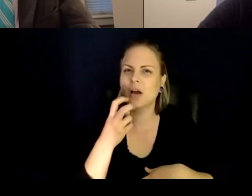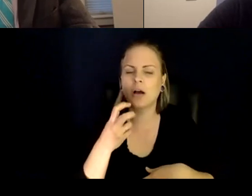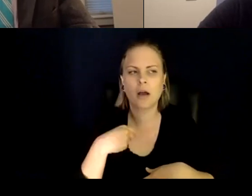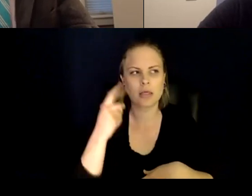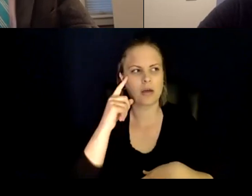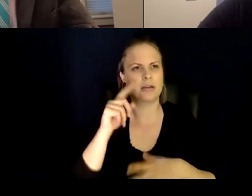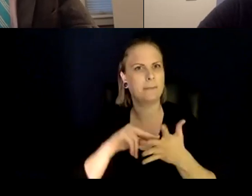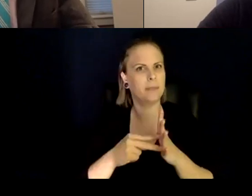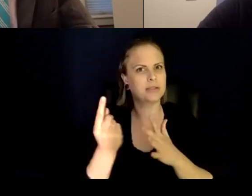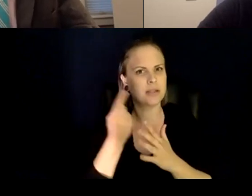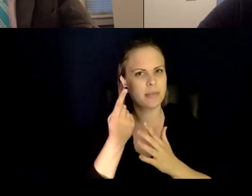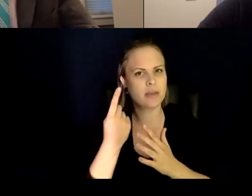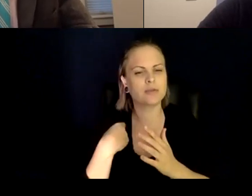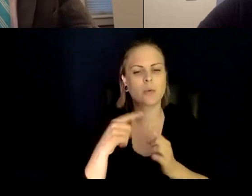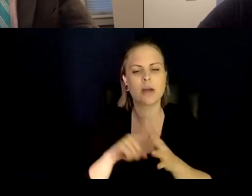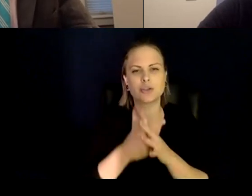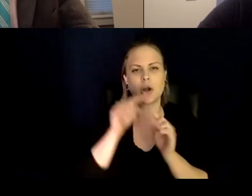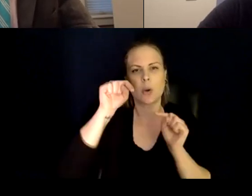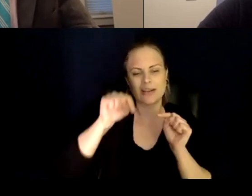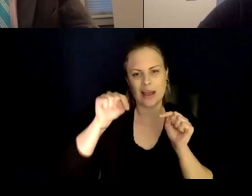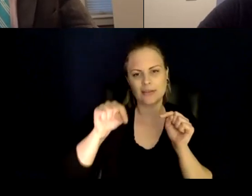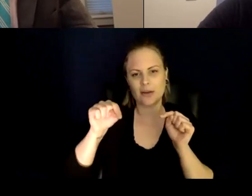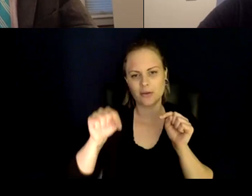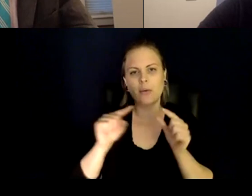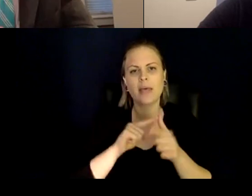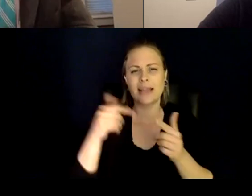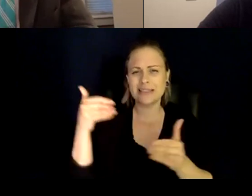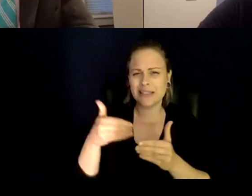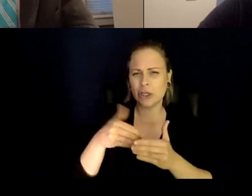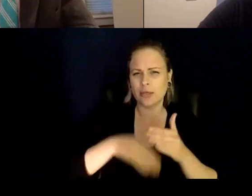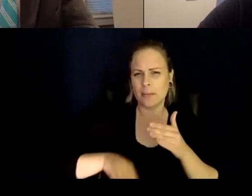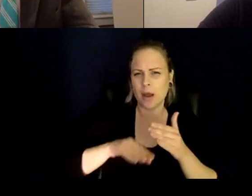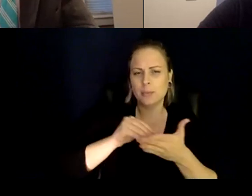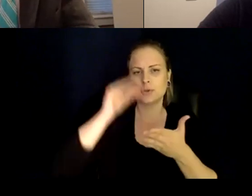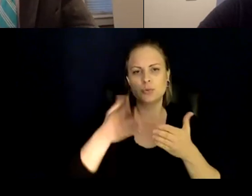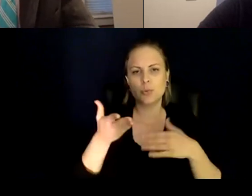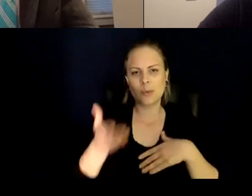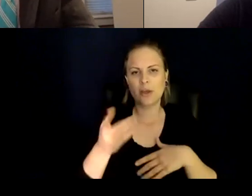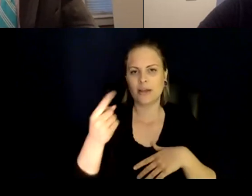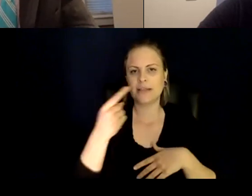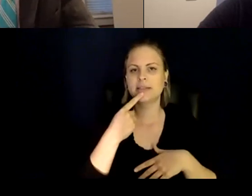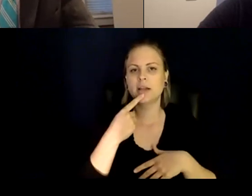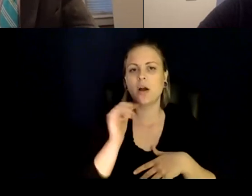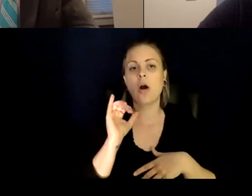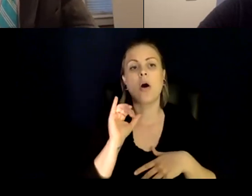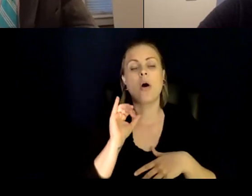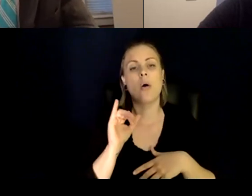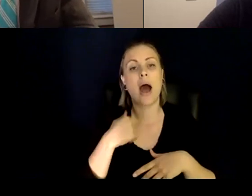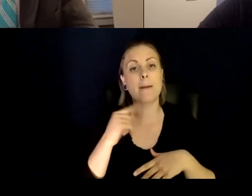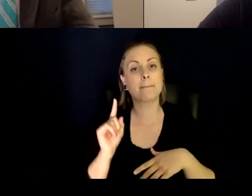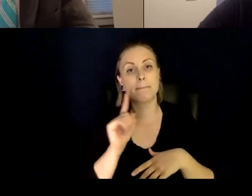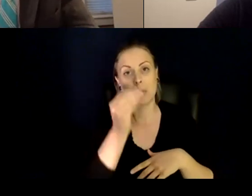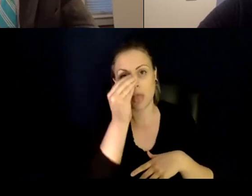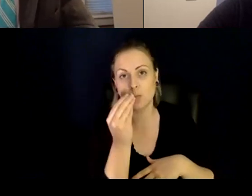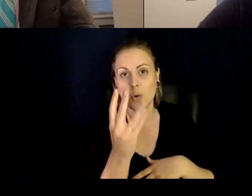something. So I started going down, and near the bottom, a student was there, and he said, "Oh, I'm coming up to tell you that